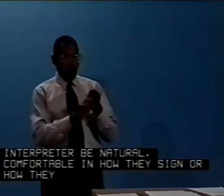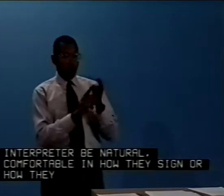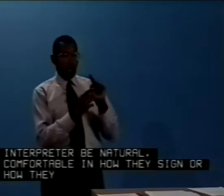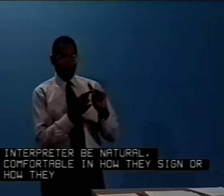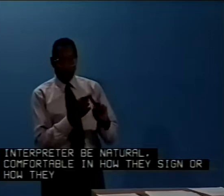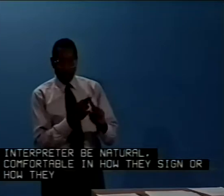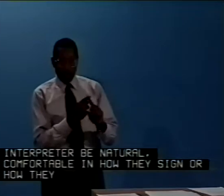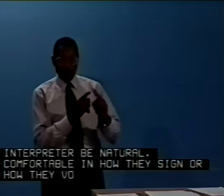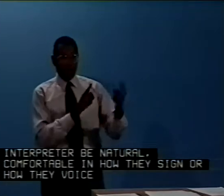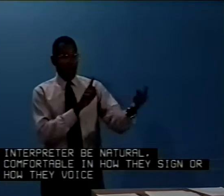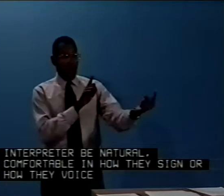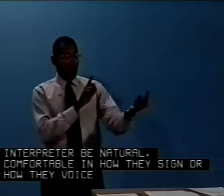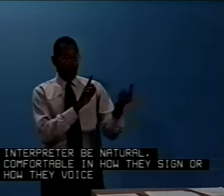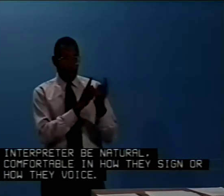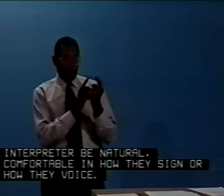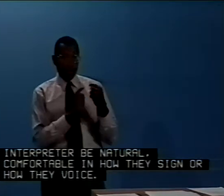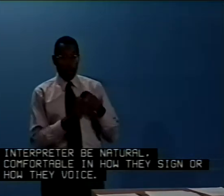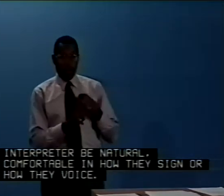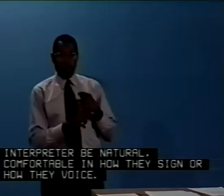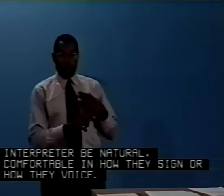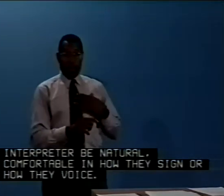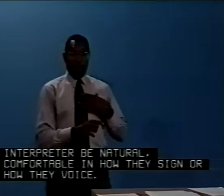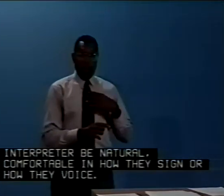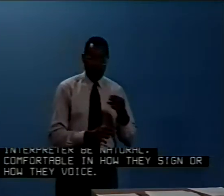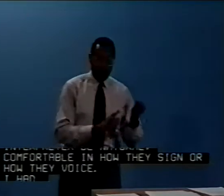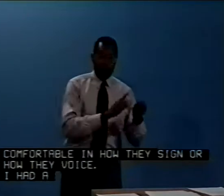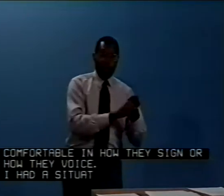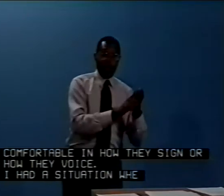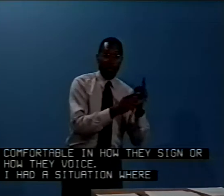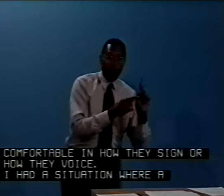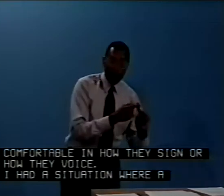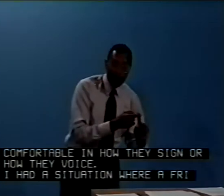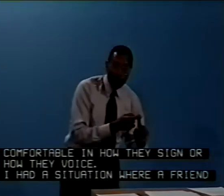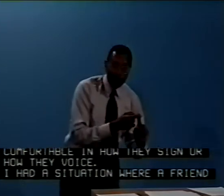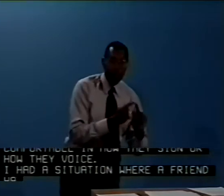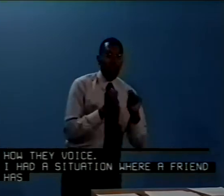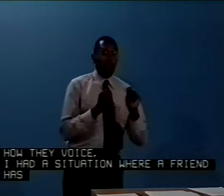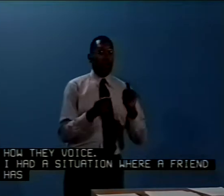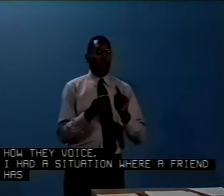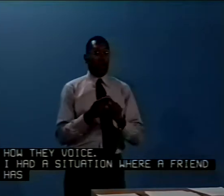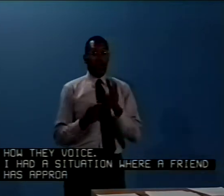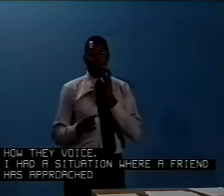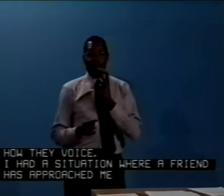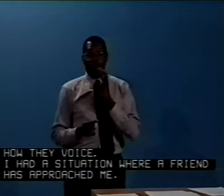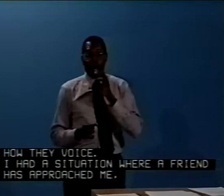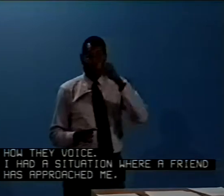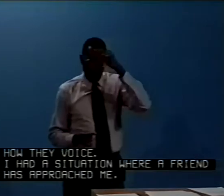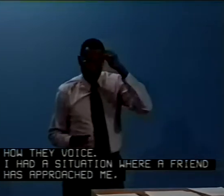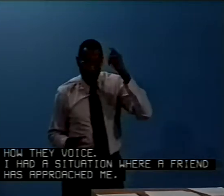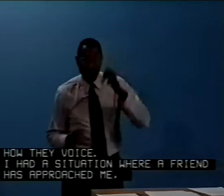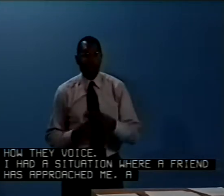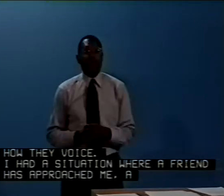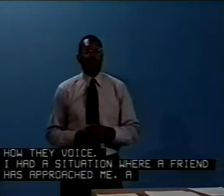I've had a situation where a friend has approached me, a white friend, and tried to talk